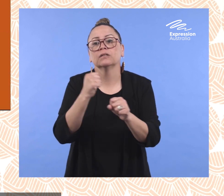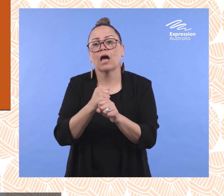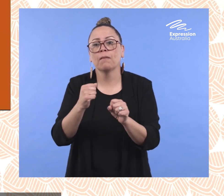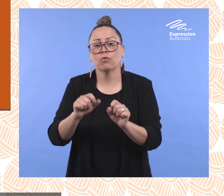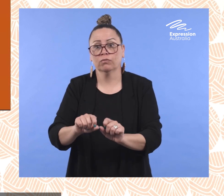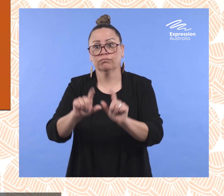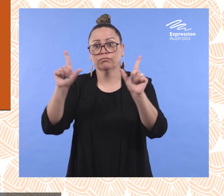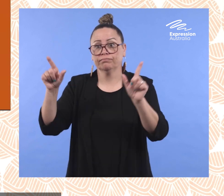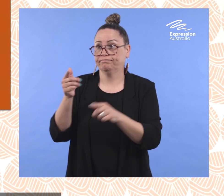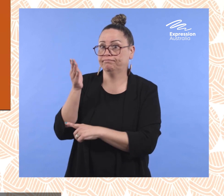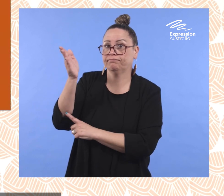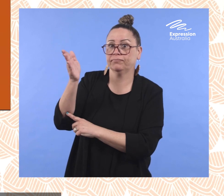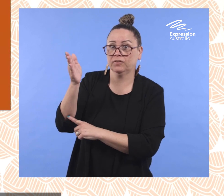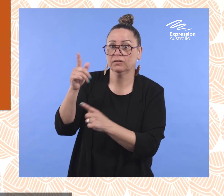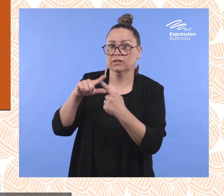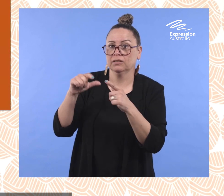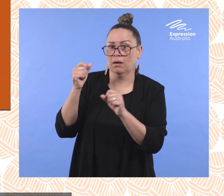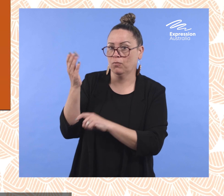And here's an example.